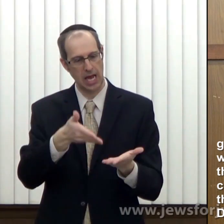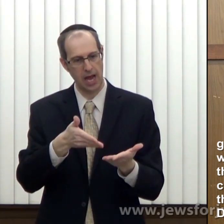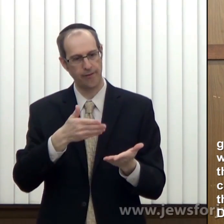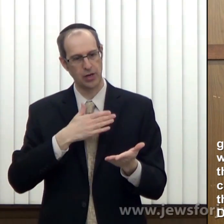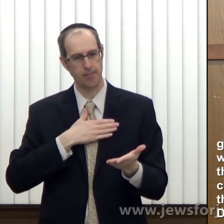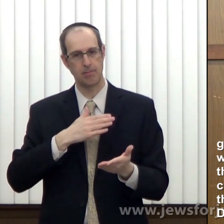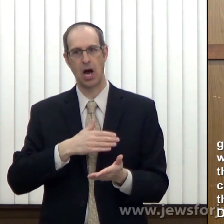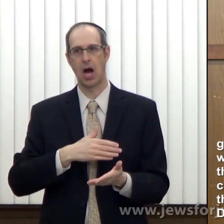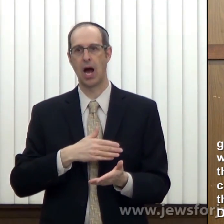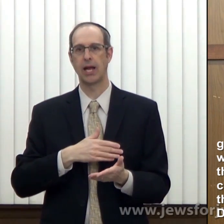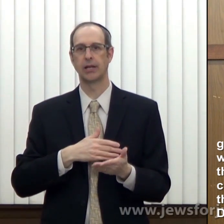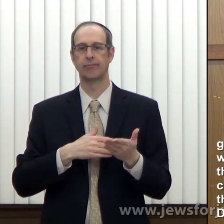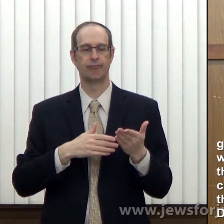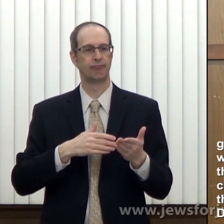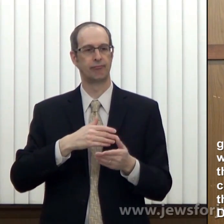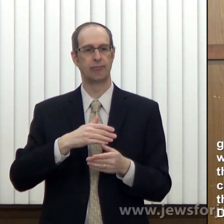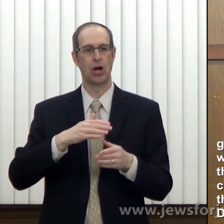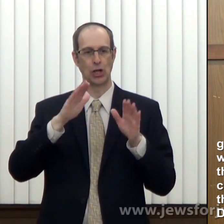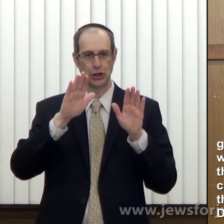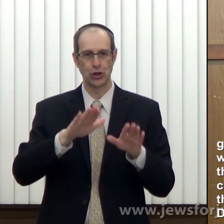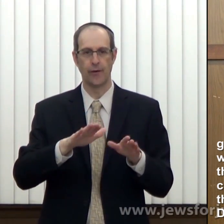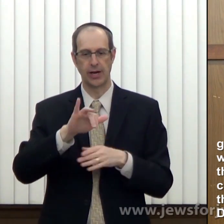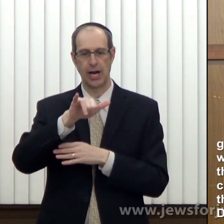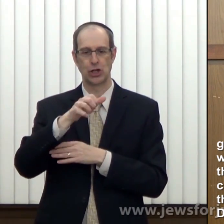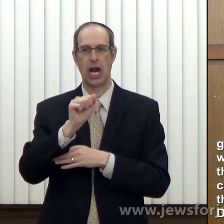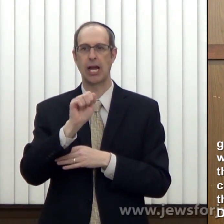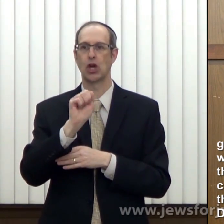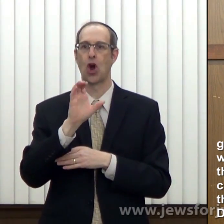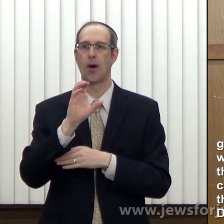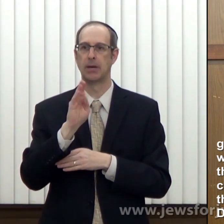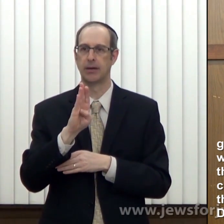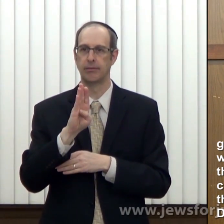Jacob, in which your ancestors lived.